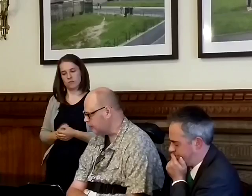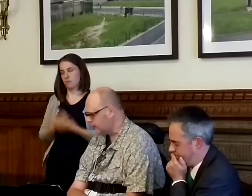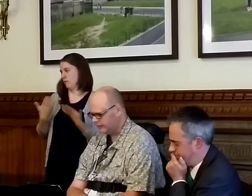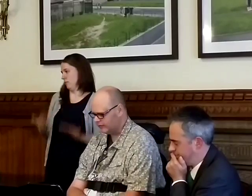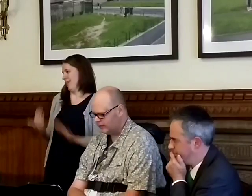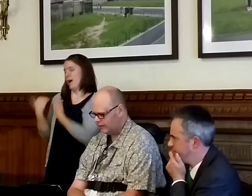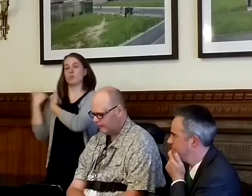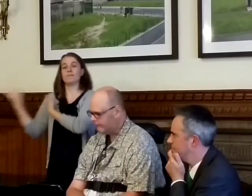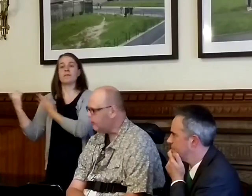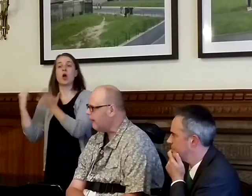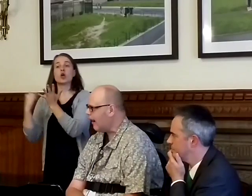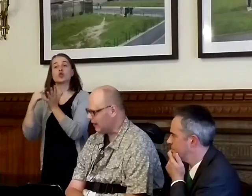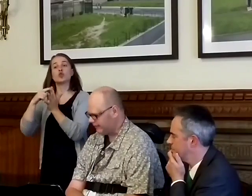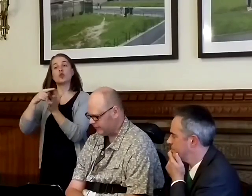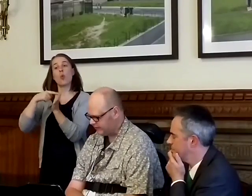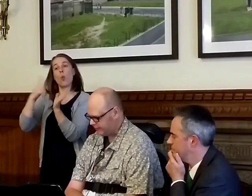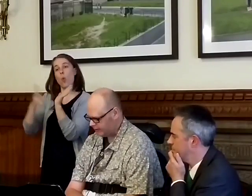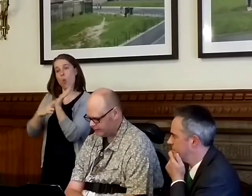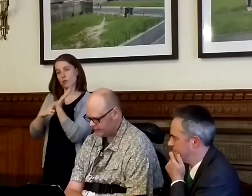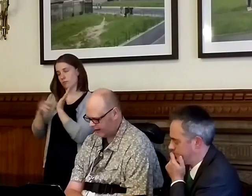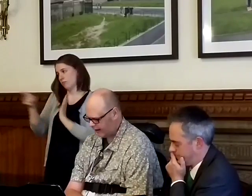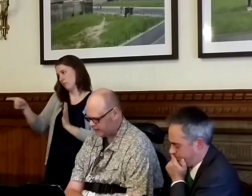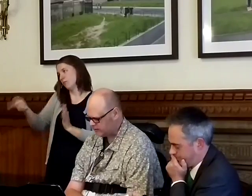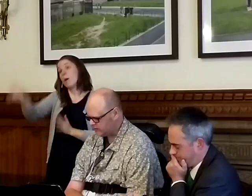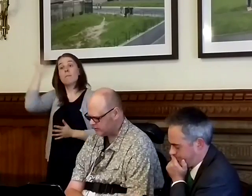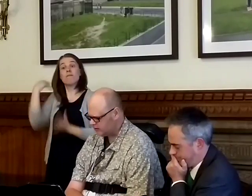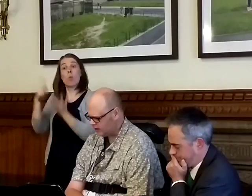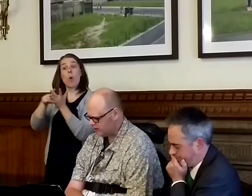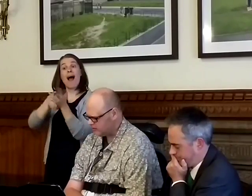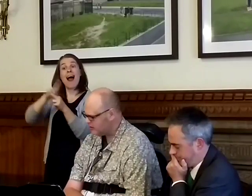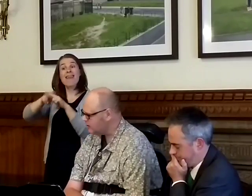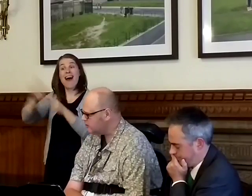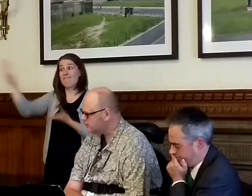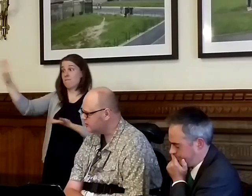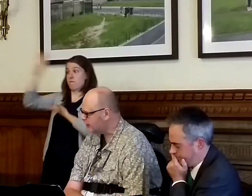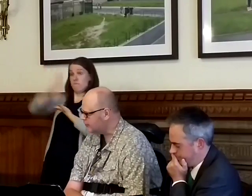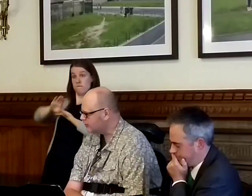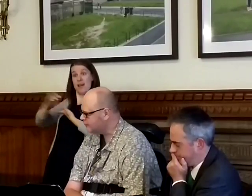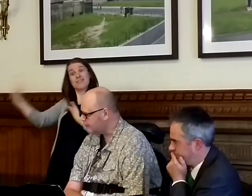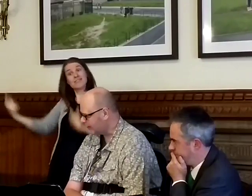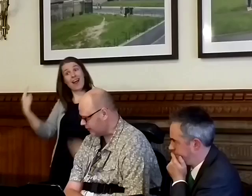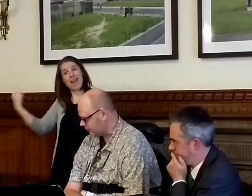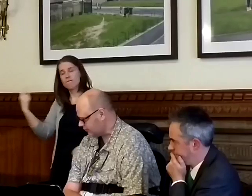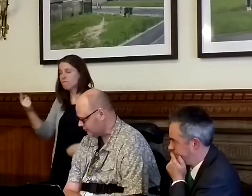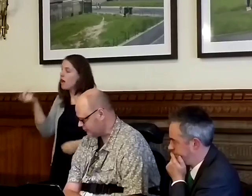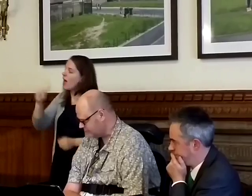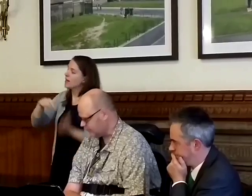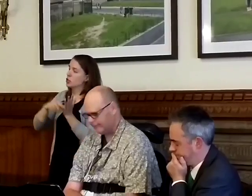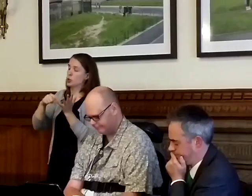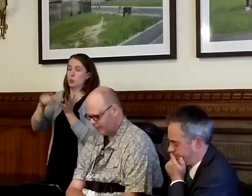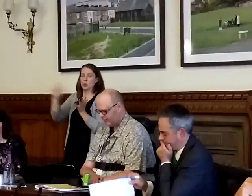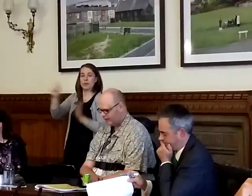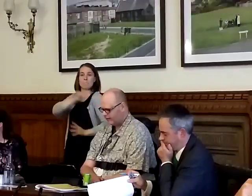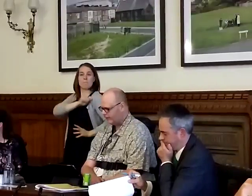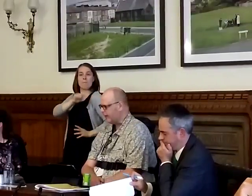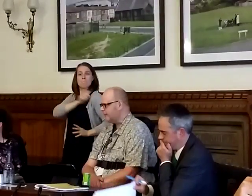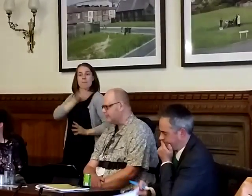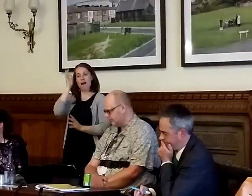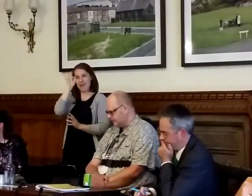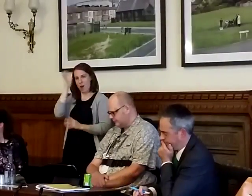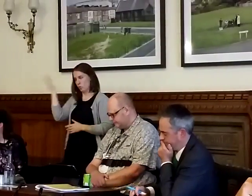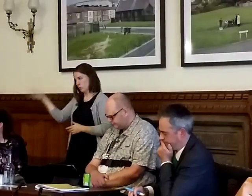ask Sean McGovern, former ILF recipient, and TUC General Member Council.